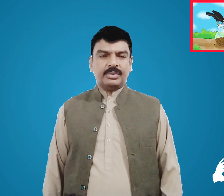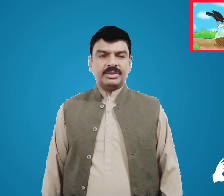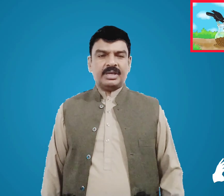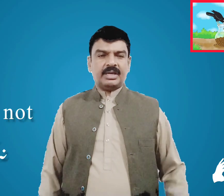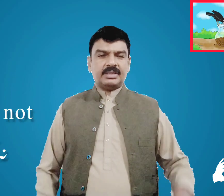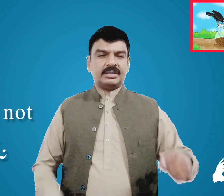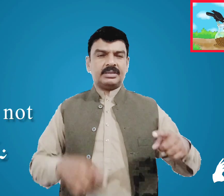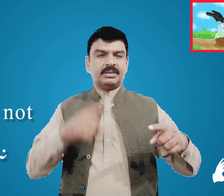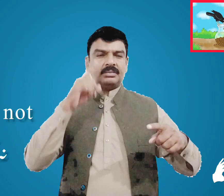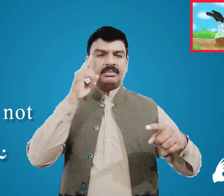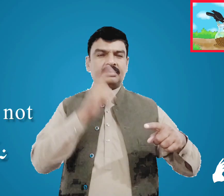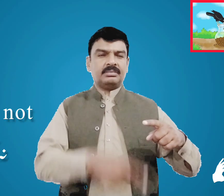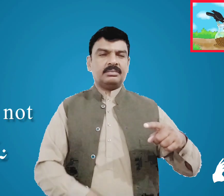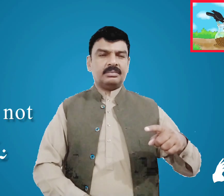could not